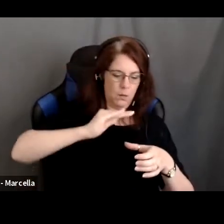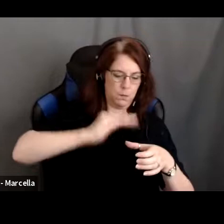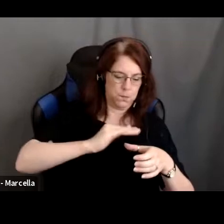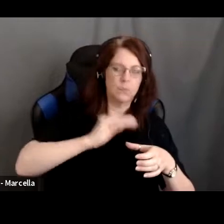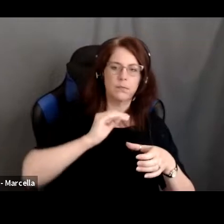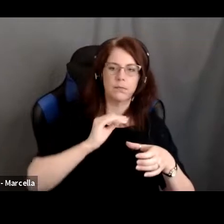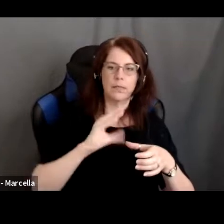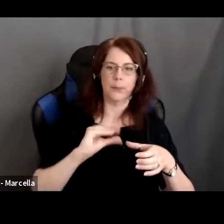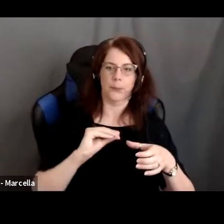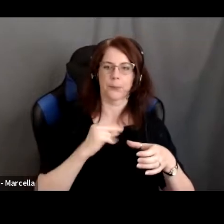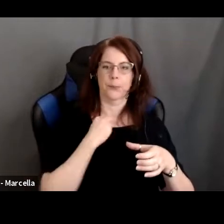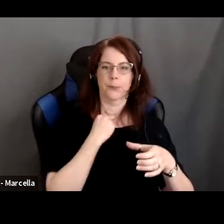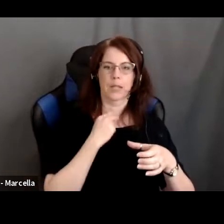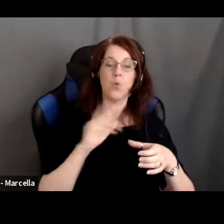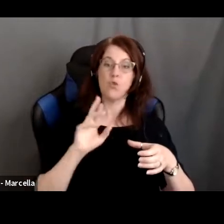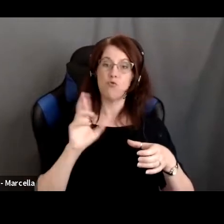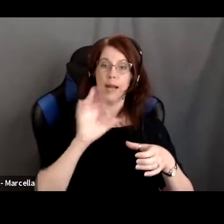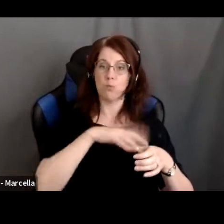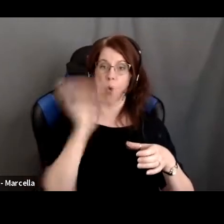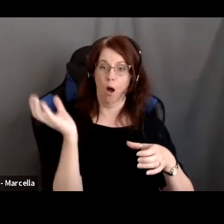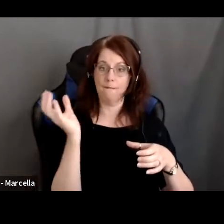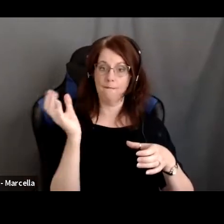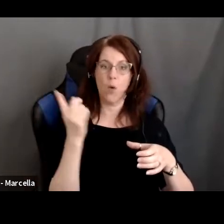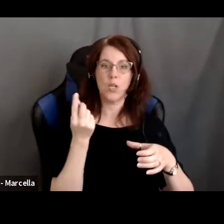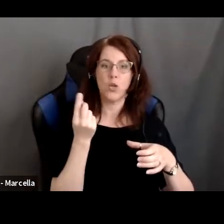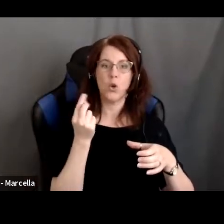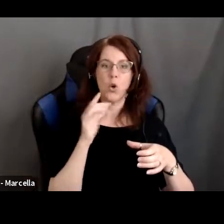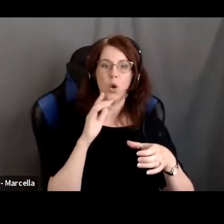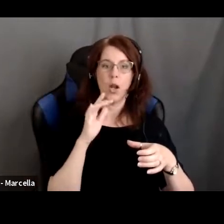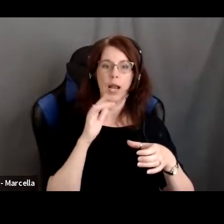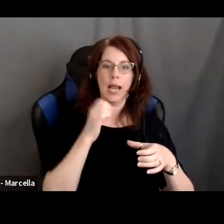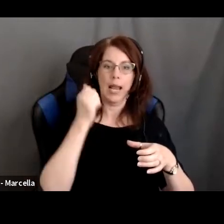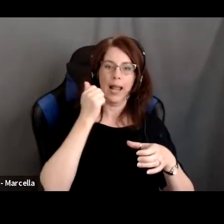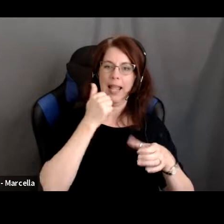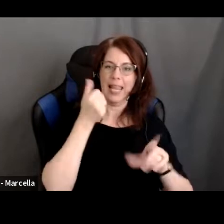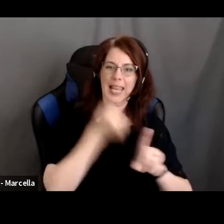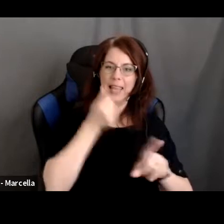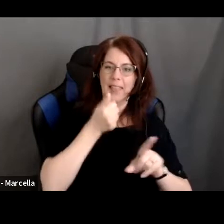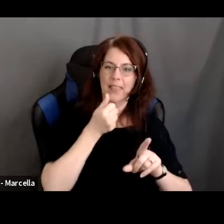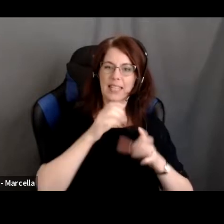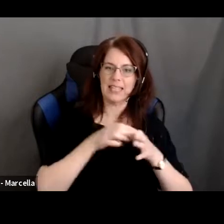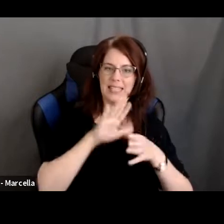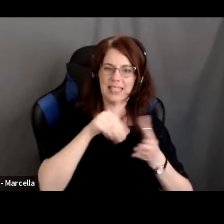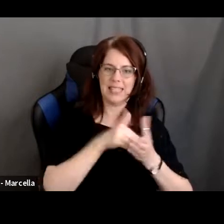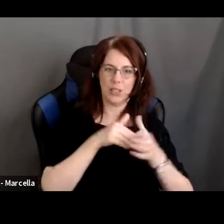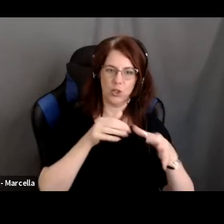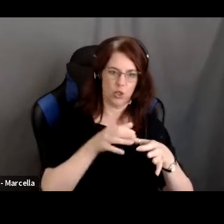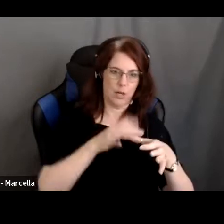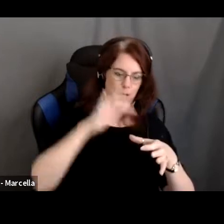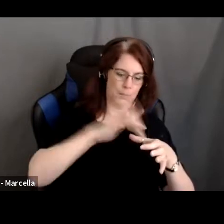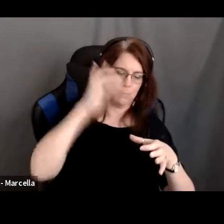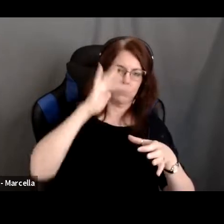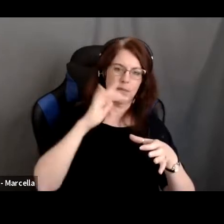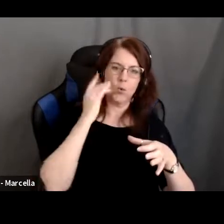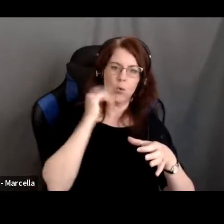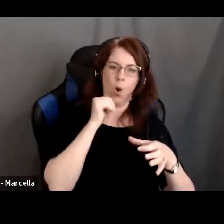seals. When you want to remove the lid, you just have to be able to hit the center of it. So if you don't